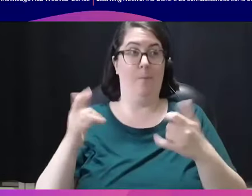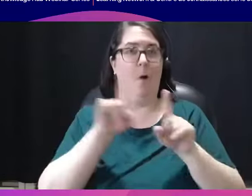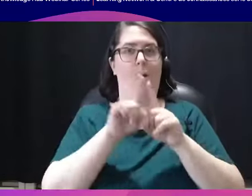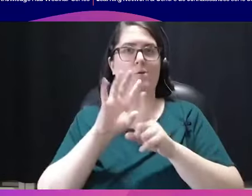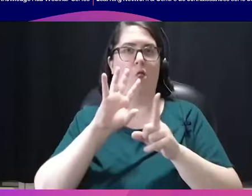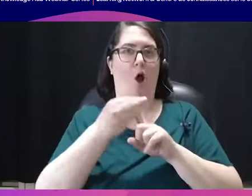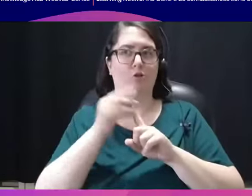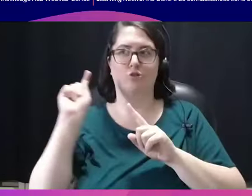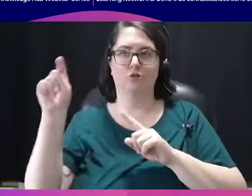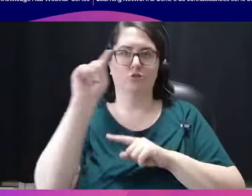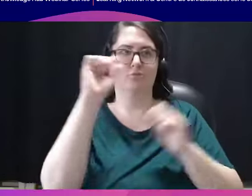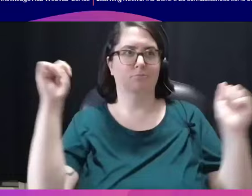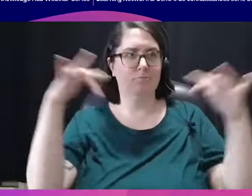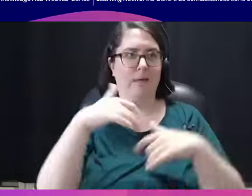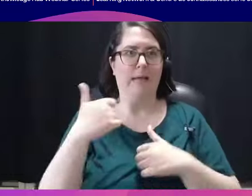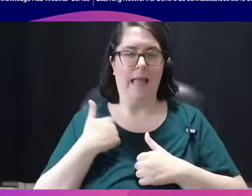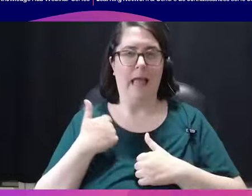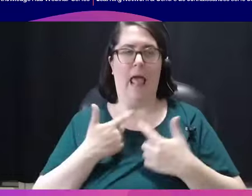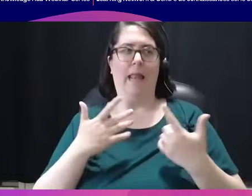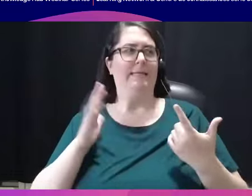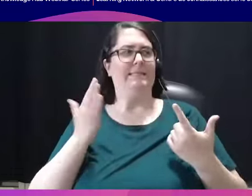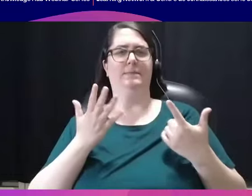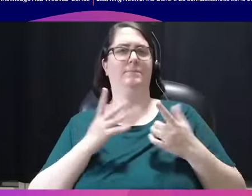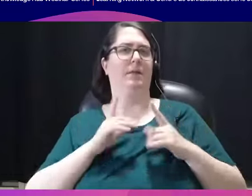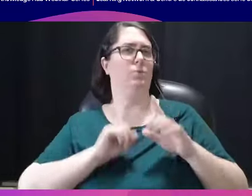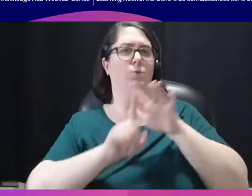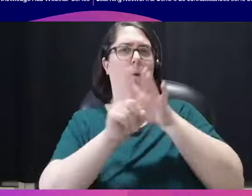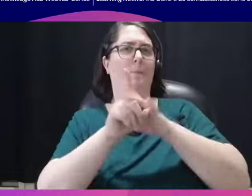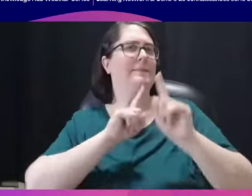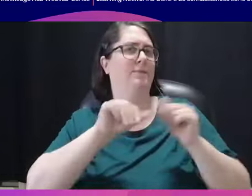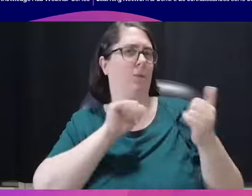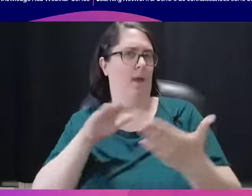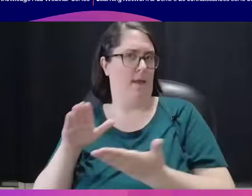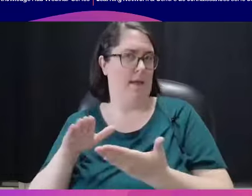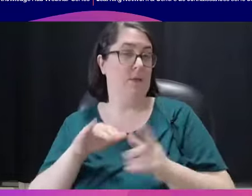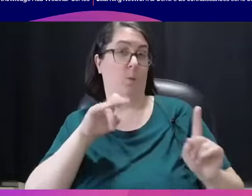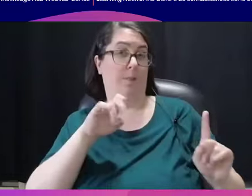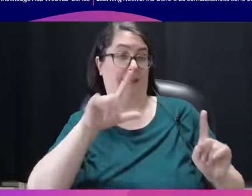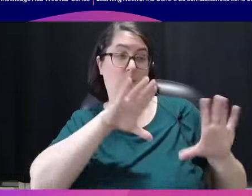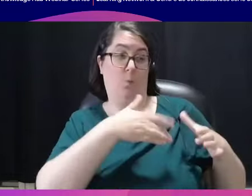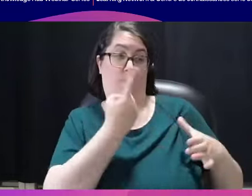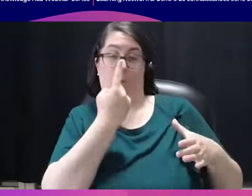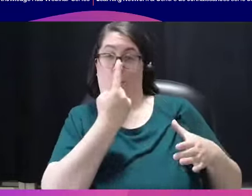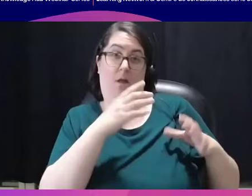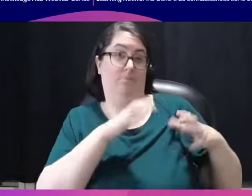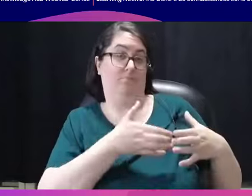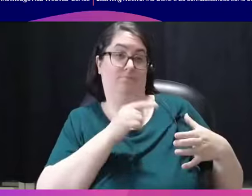whatever country you're in. And I think they just manifest in different ways. And the incel group is just one of those iterations of